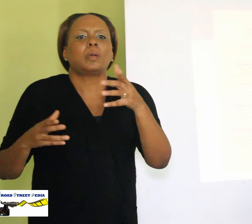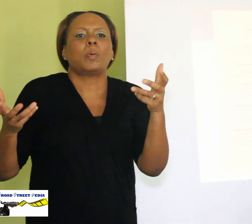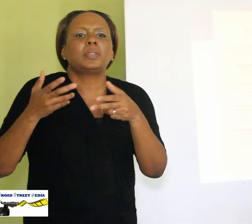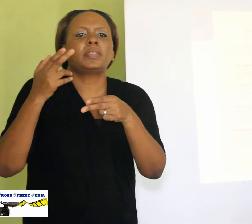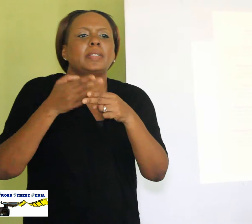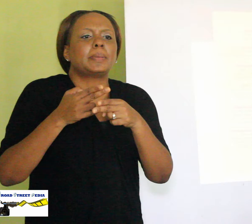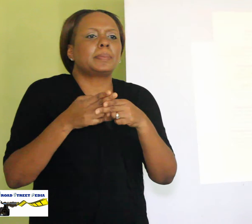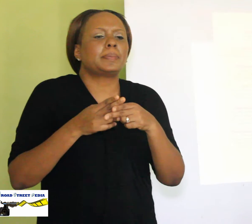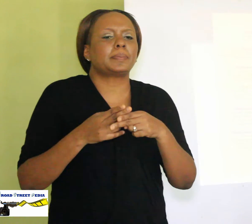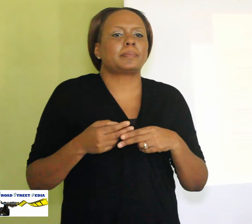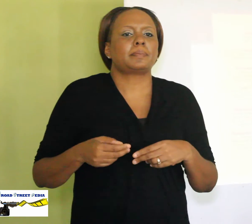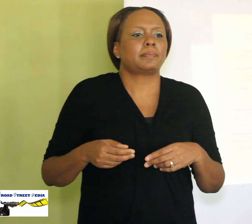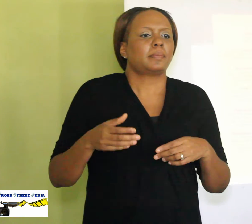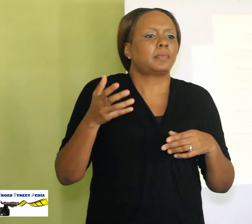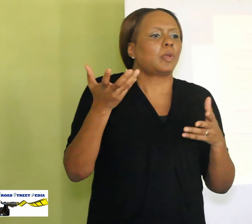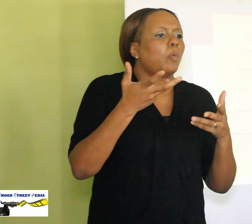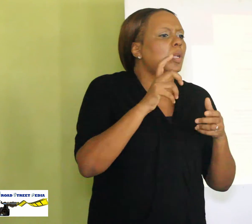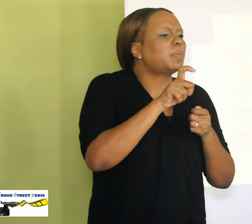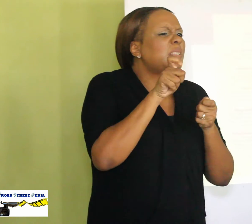this one is,